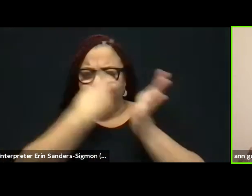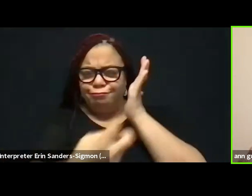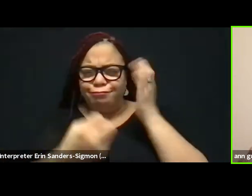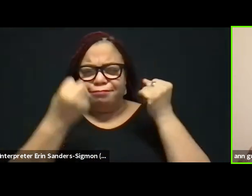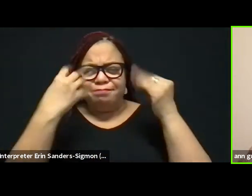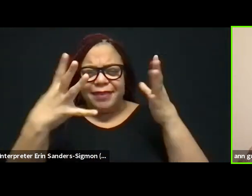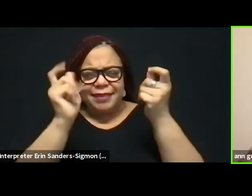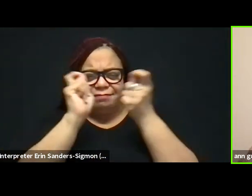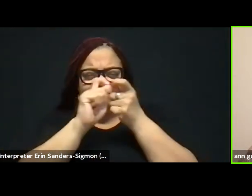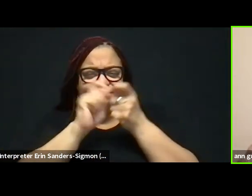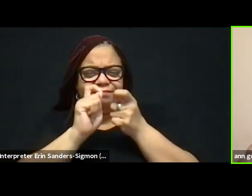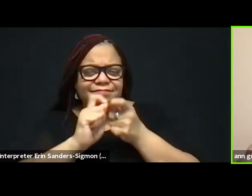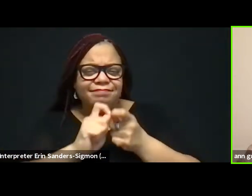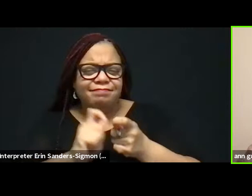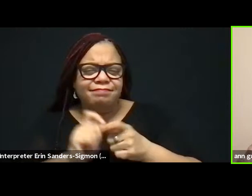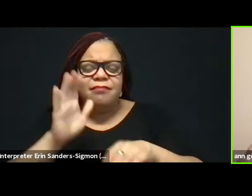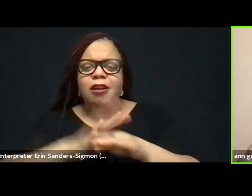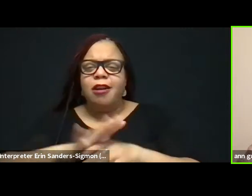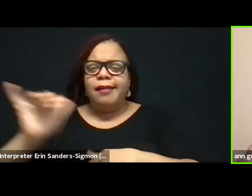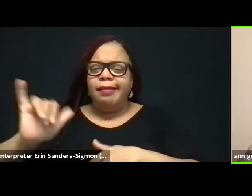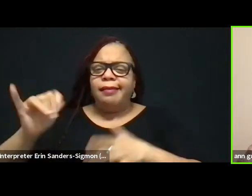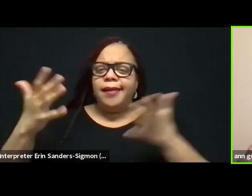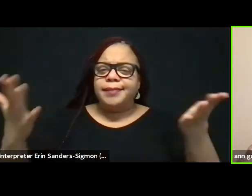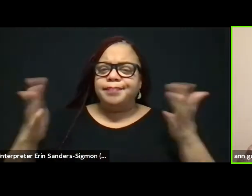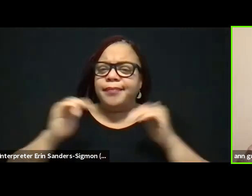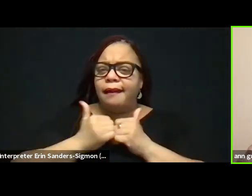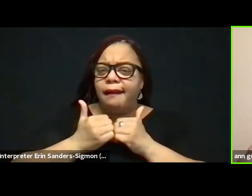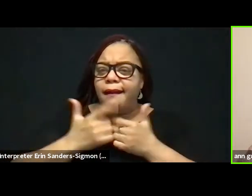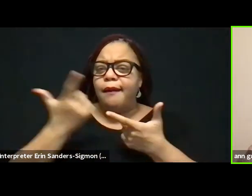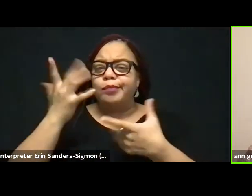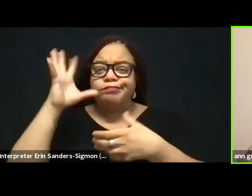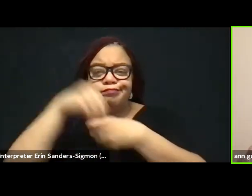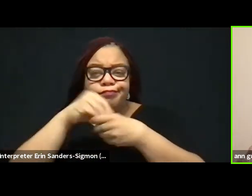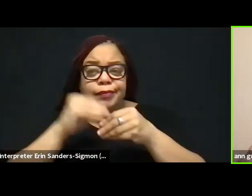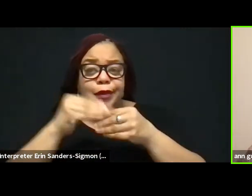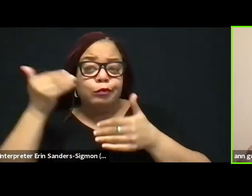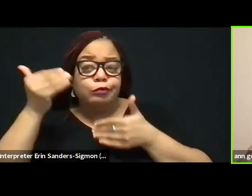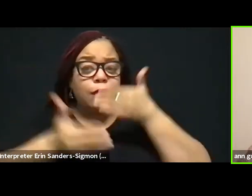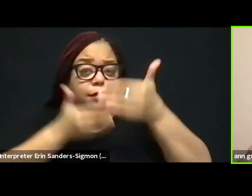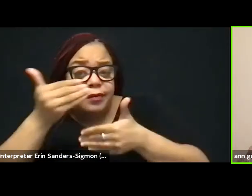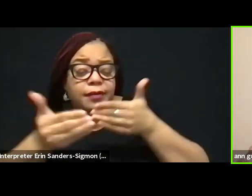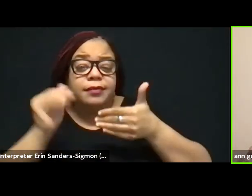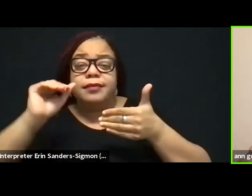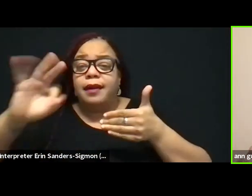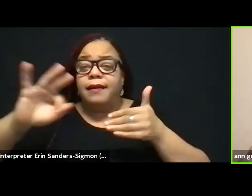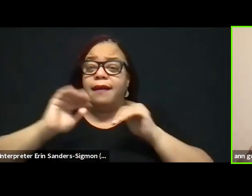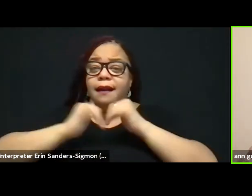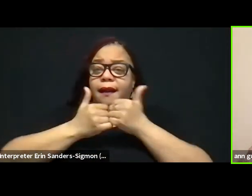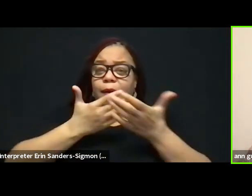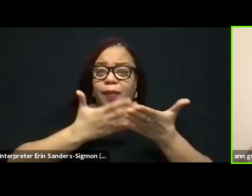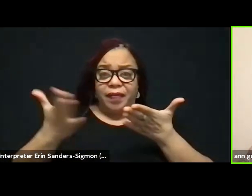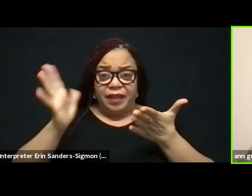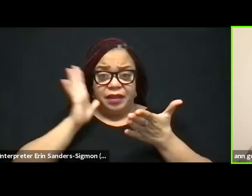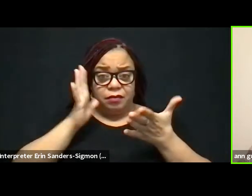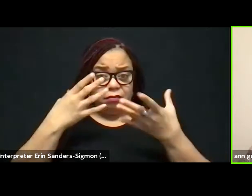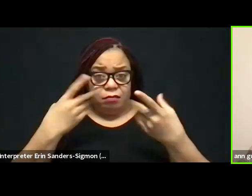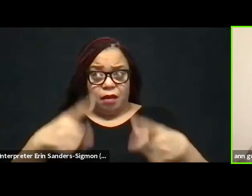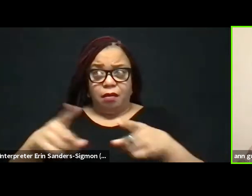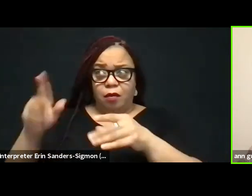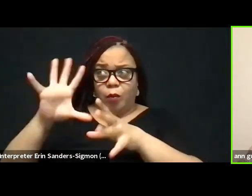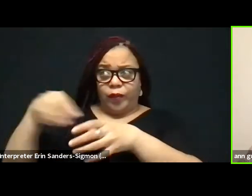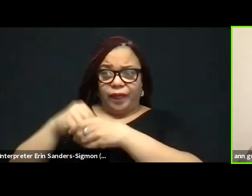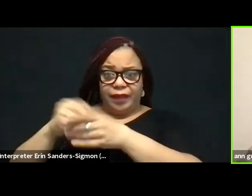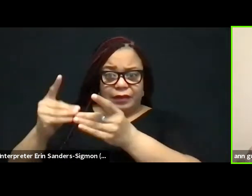things go within the district, and definitely got a chance to observe how students are being supported and served and